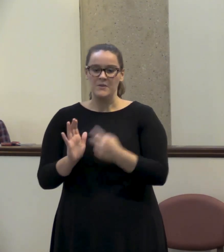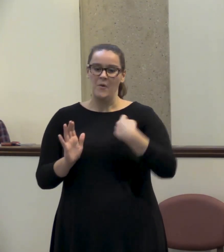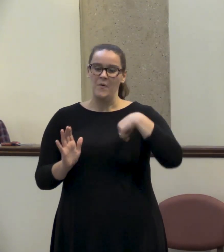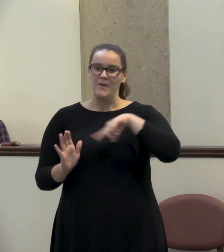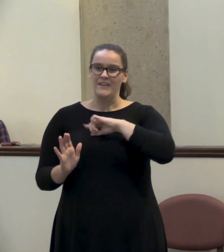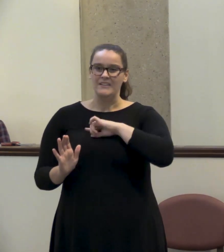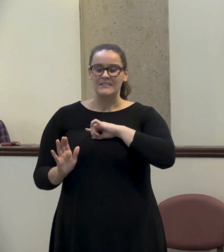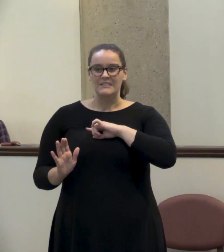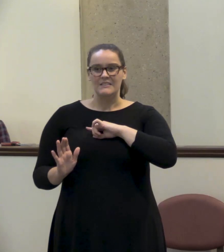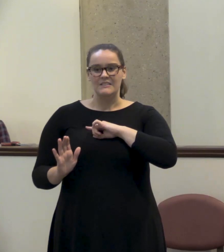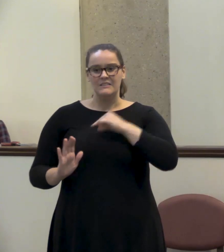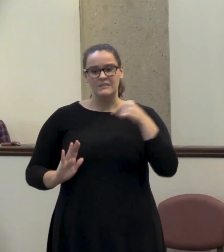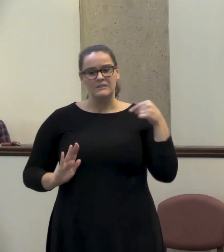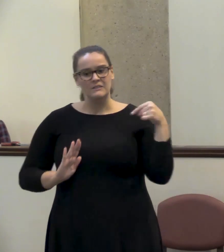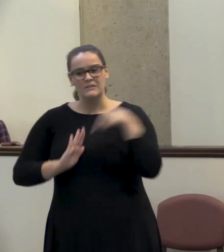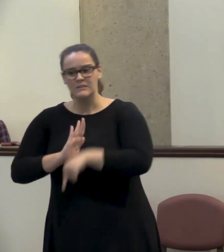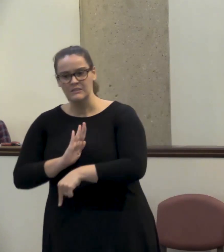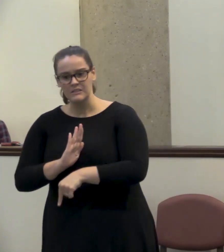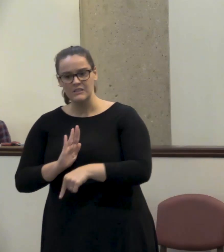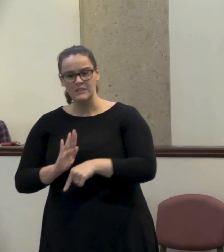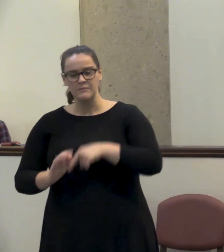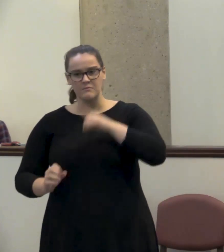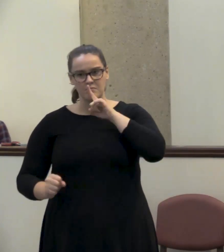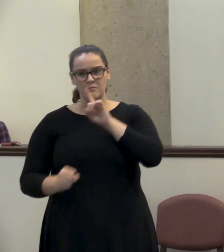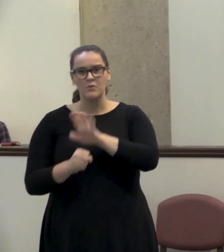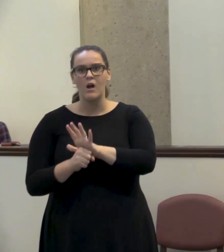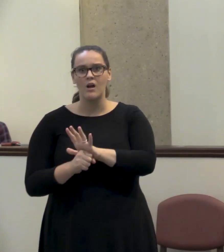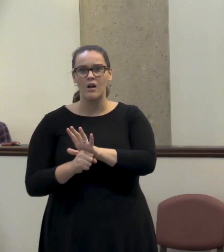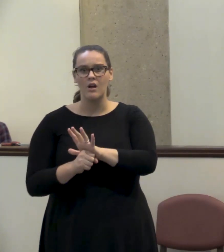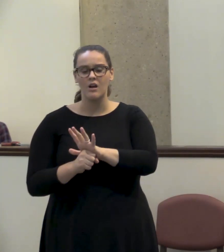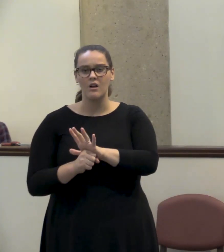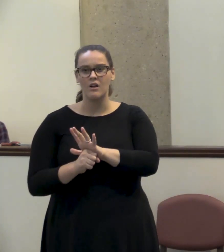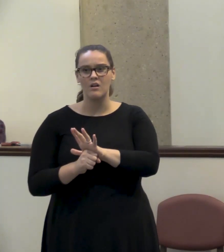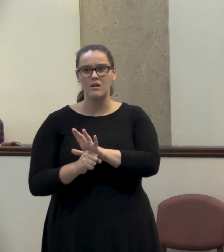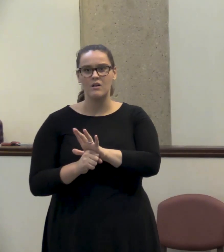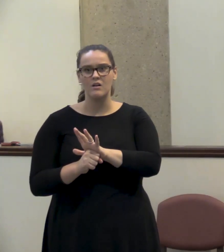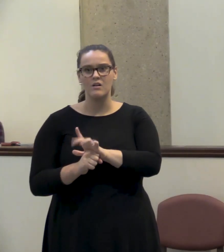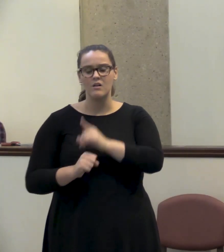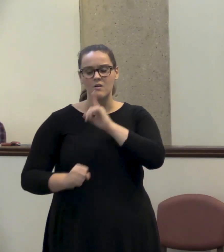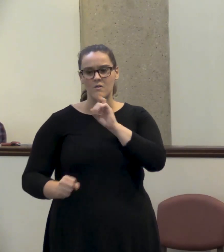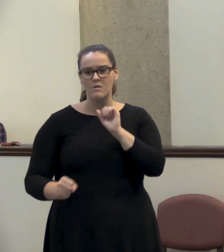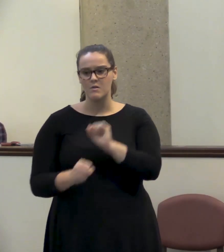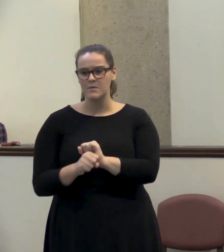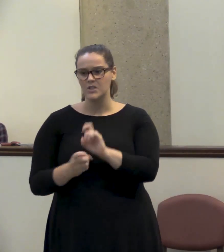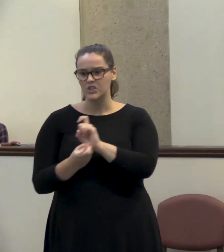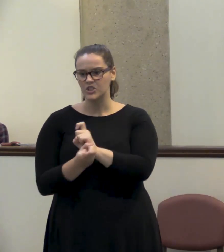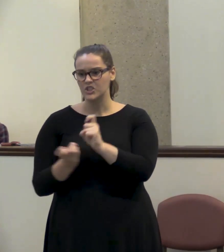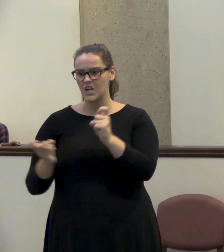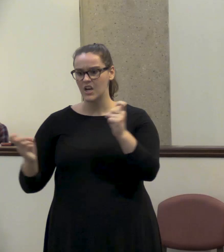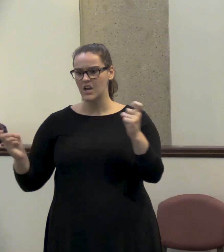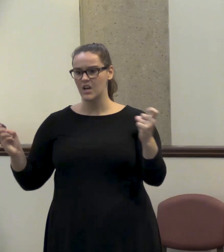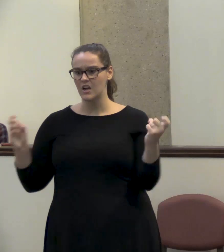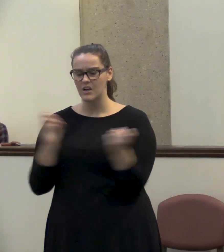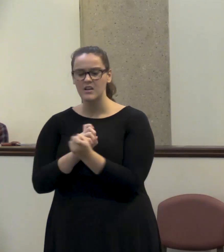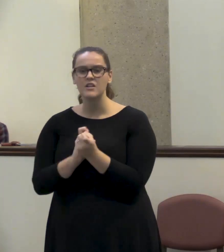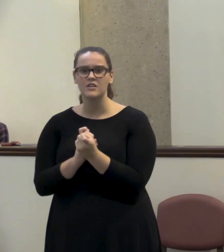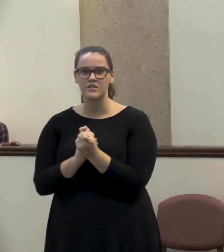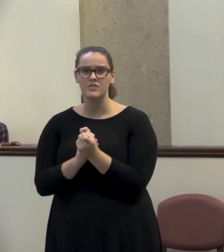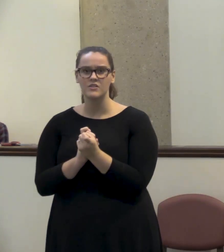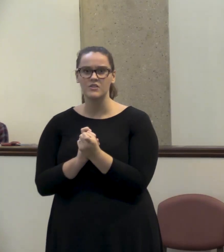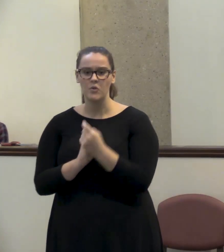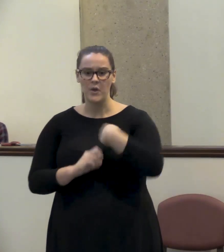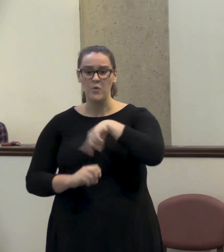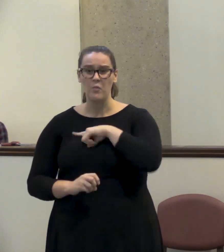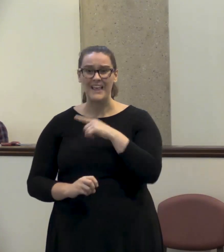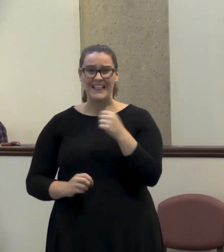an even deeper commitment to dramatically change the way we live today.